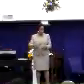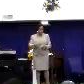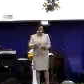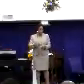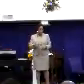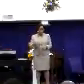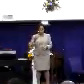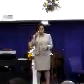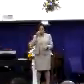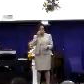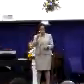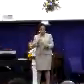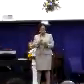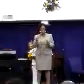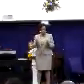able to feed your family.